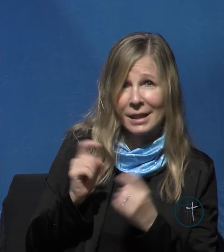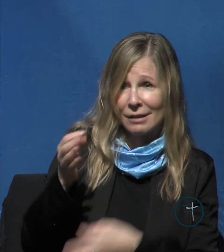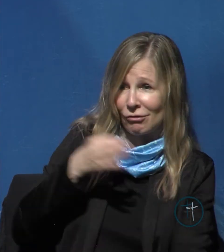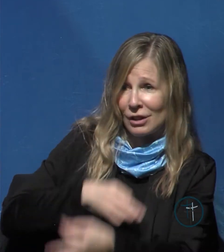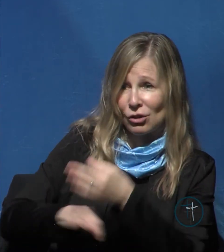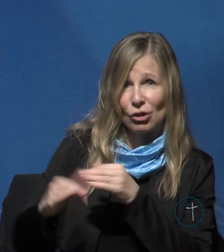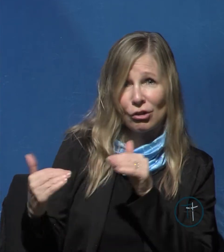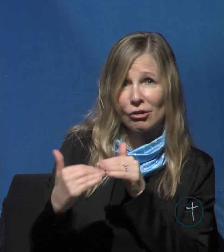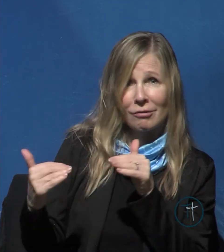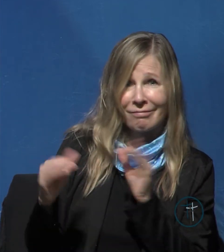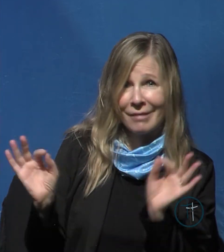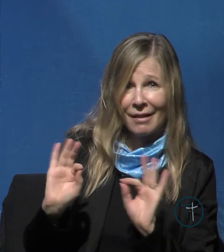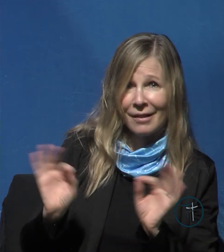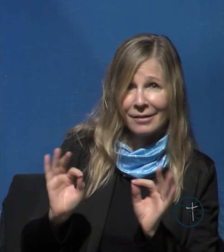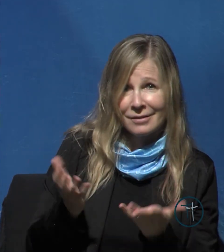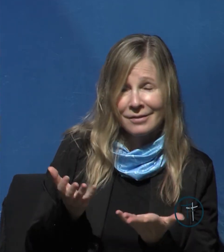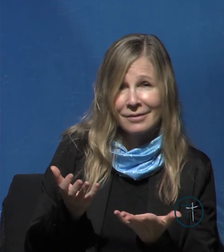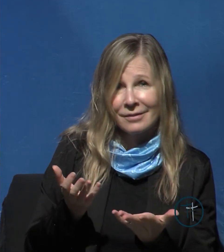return.